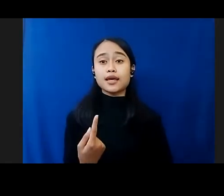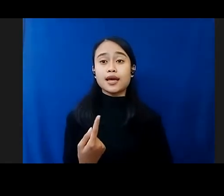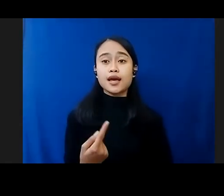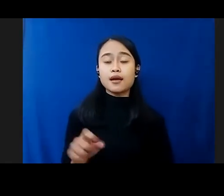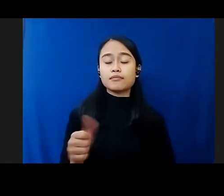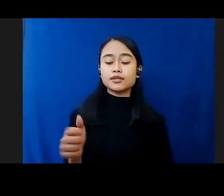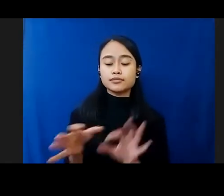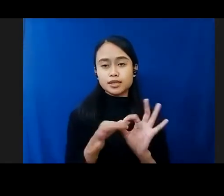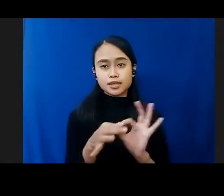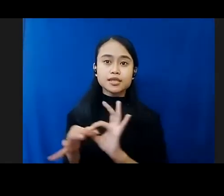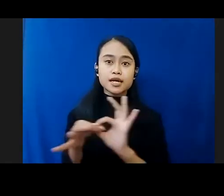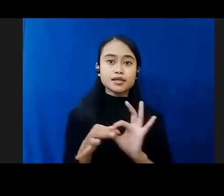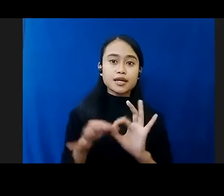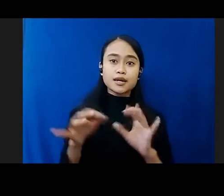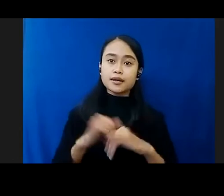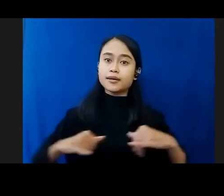Standards Of